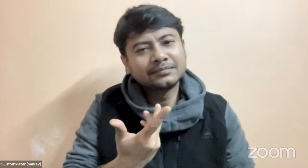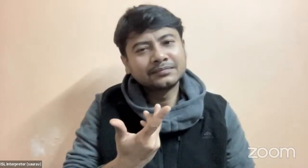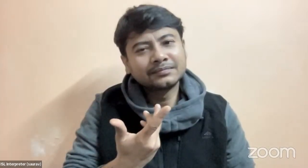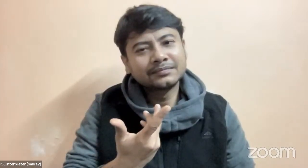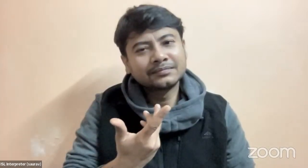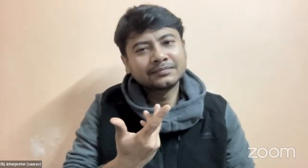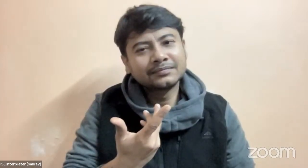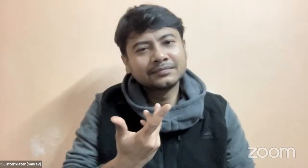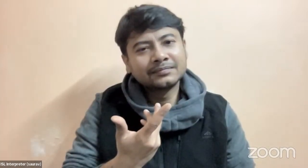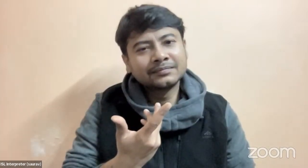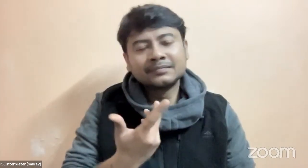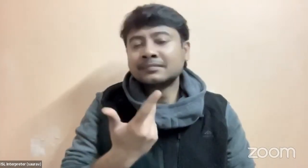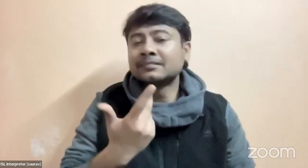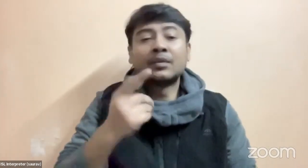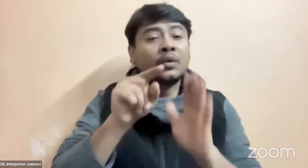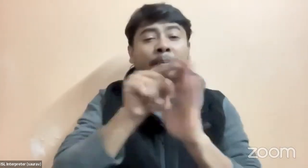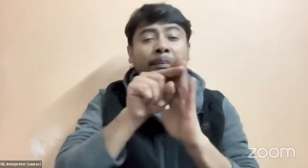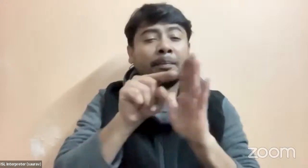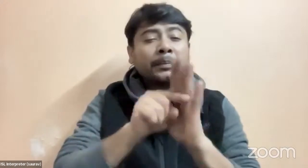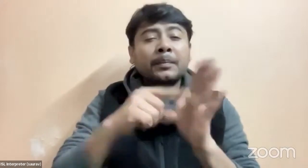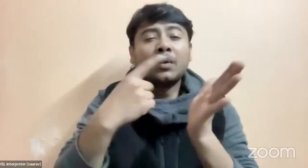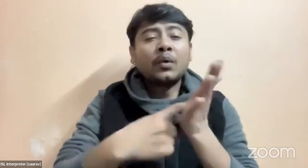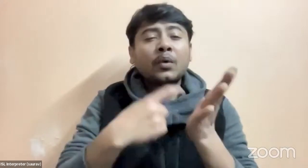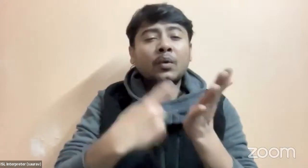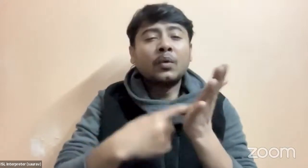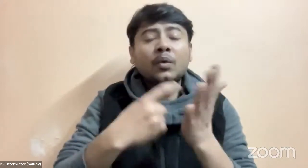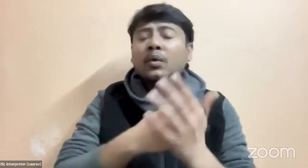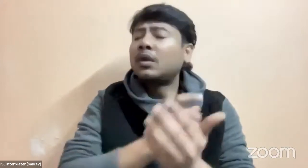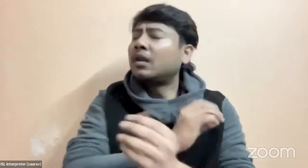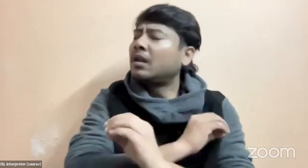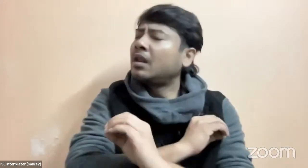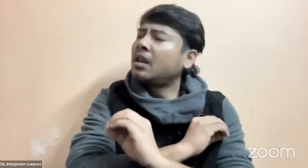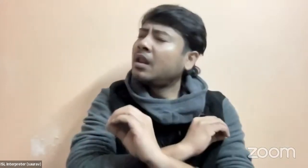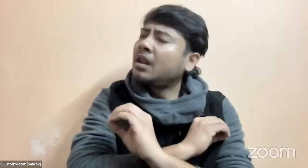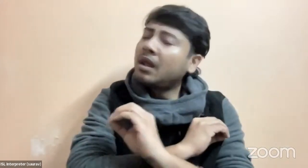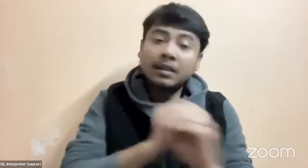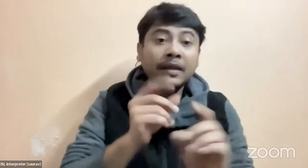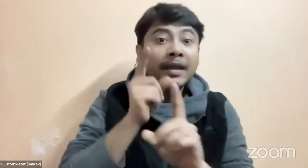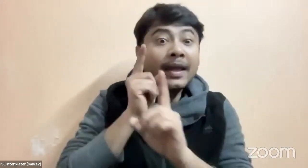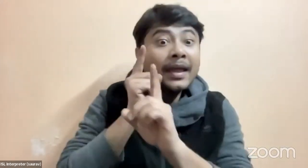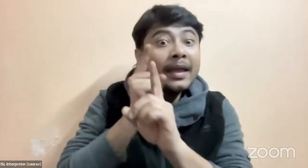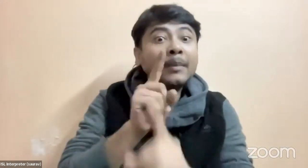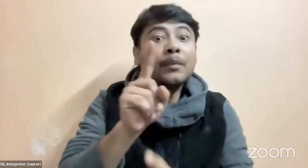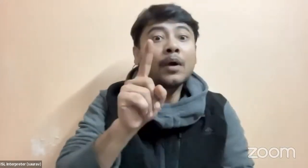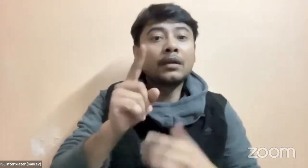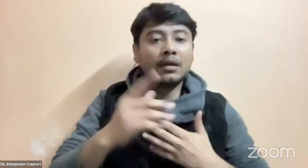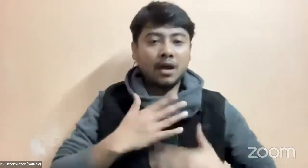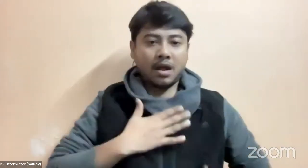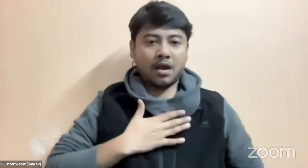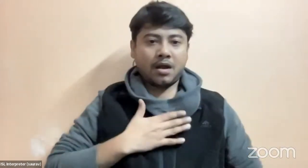There is no condition on chanting. Just give your attention while chanting.